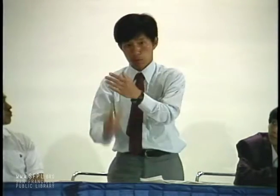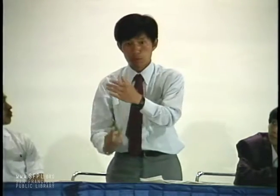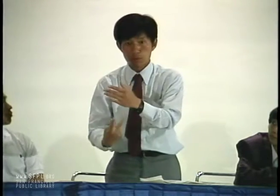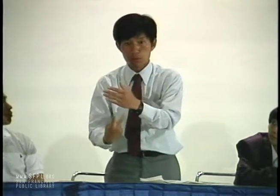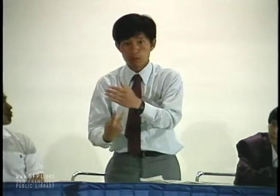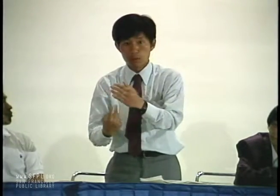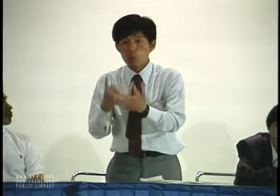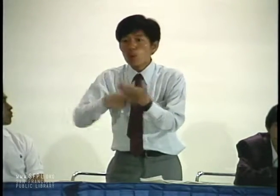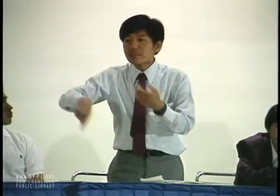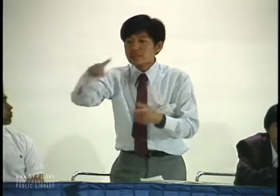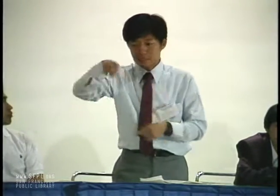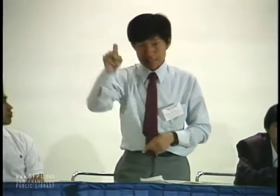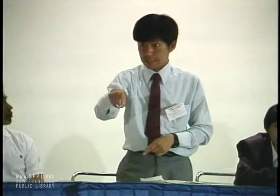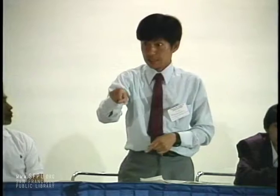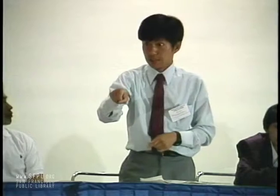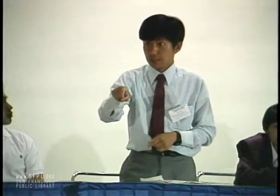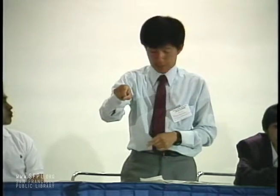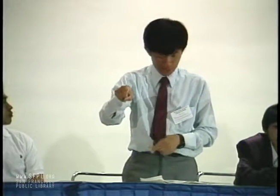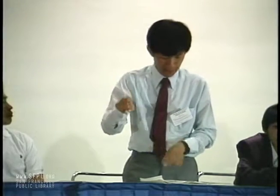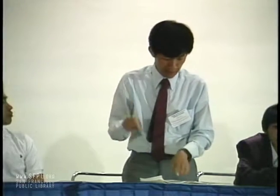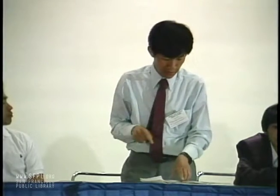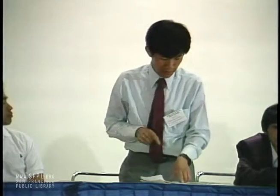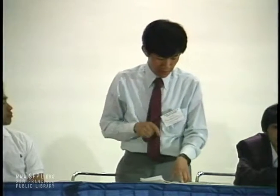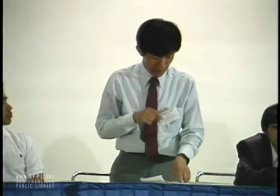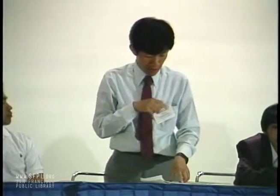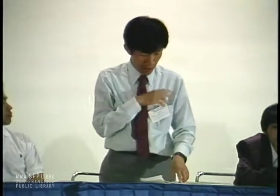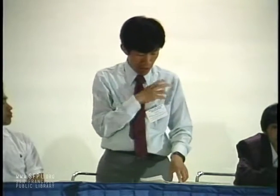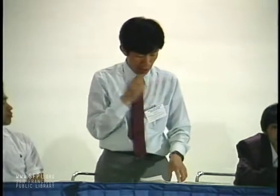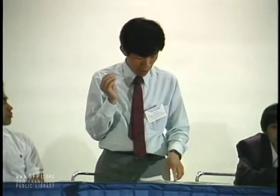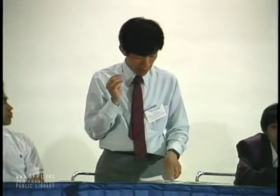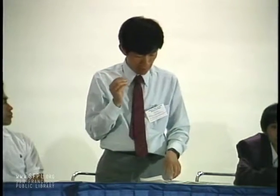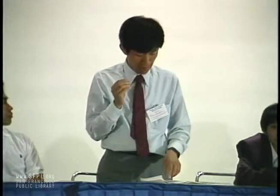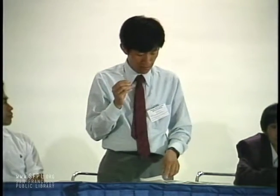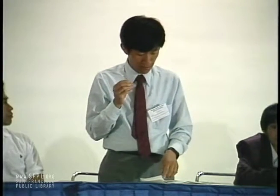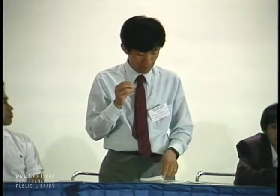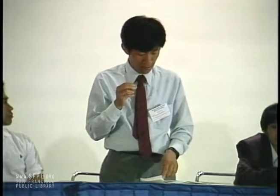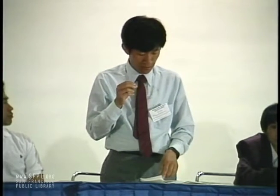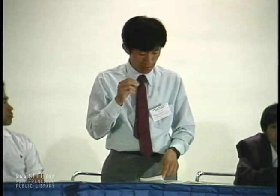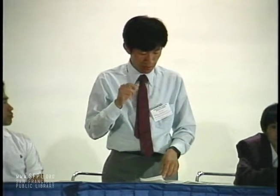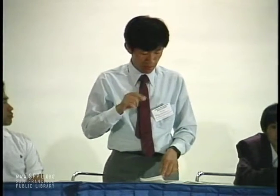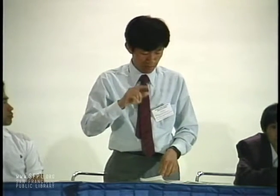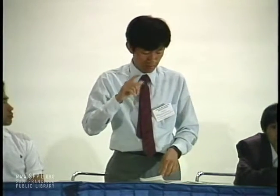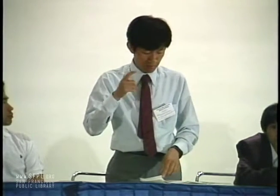When we talk about patrons of the library, we're talking about both deaf and hearing, and we have to look at the needs of both groups.